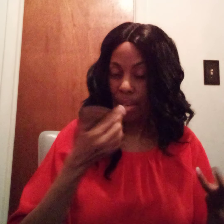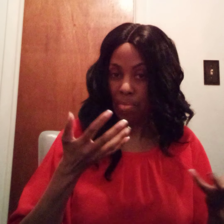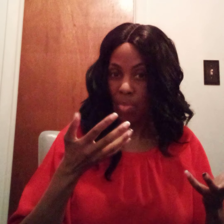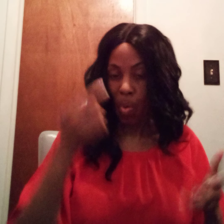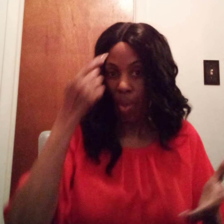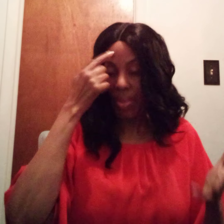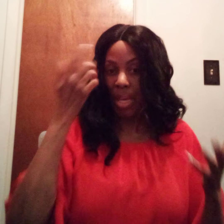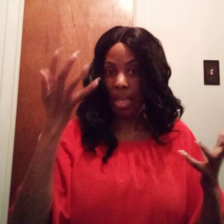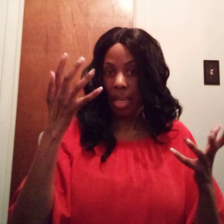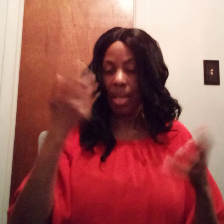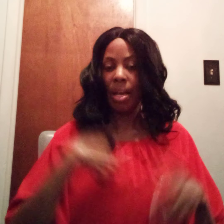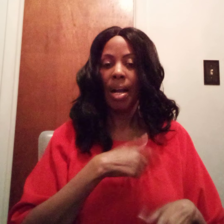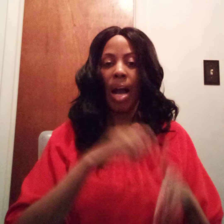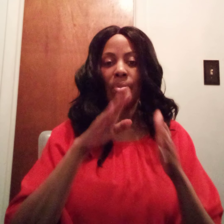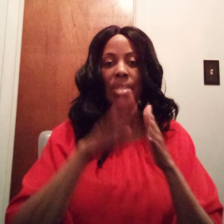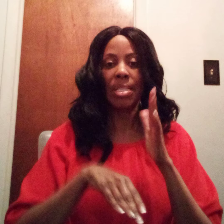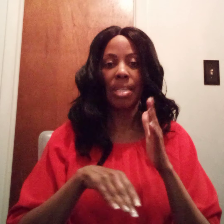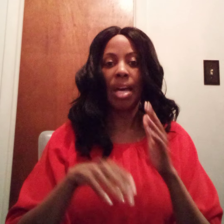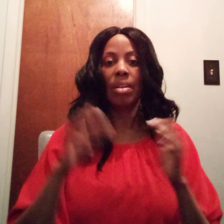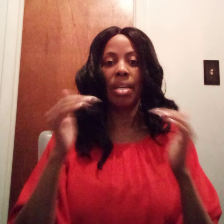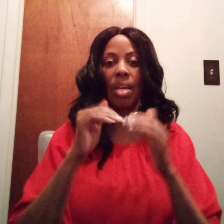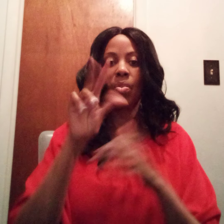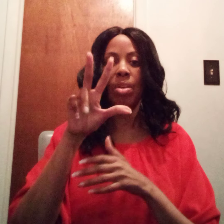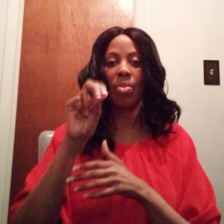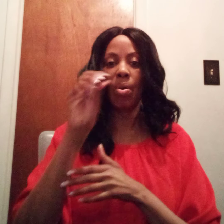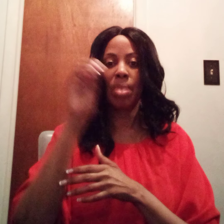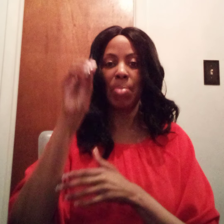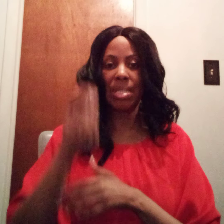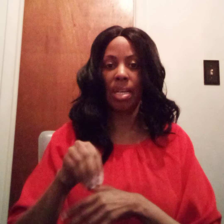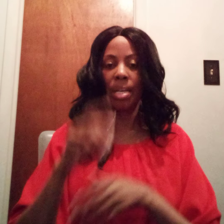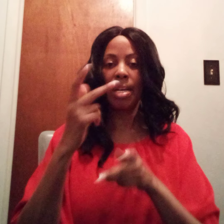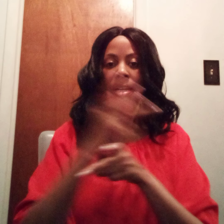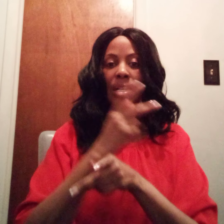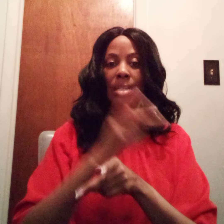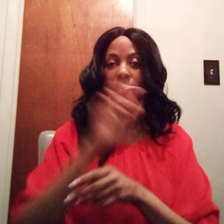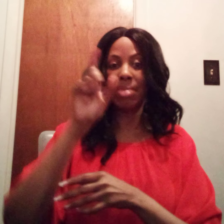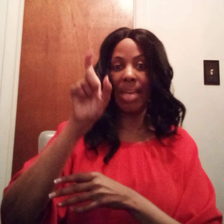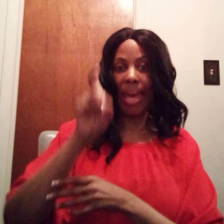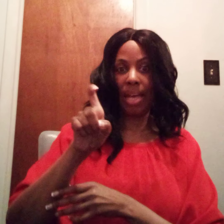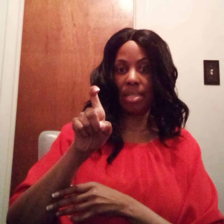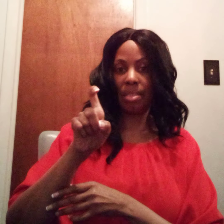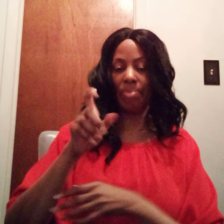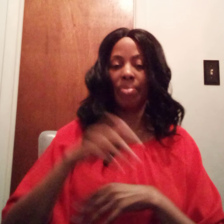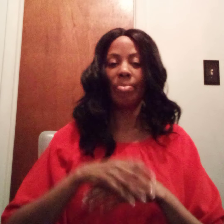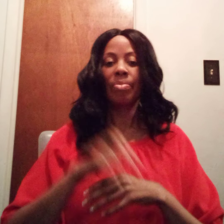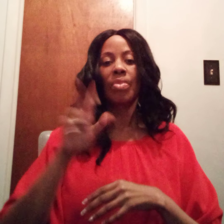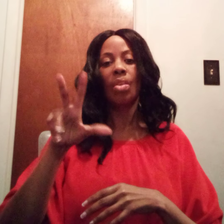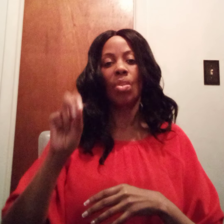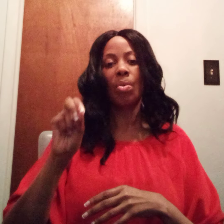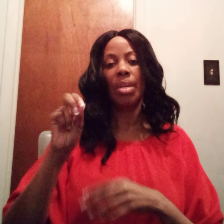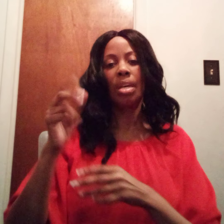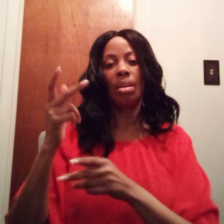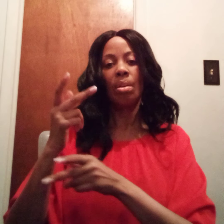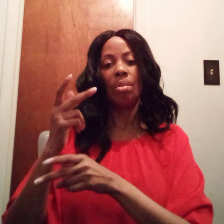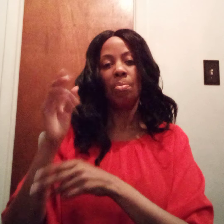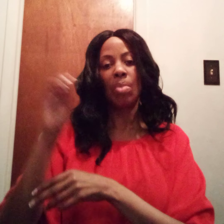is equal to 30% times X. 30% times X.